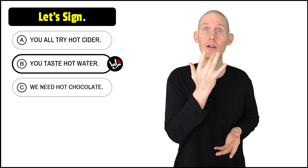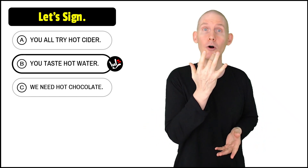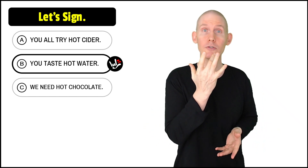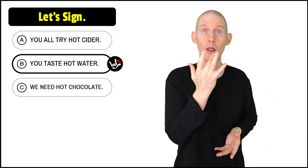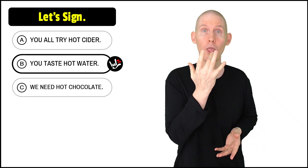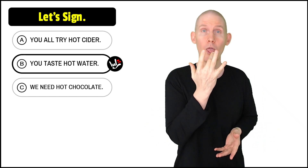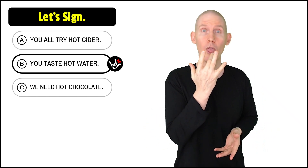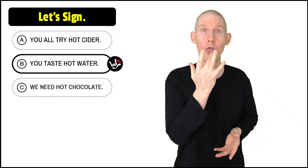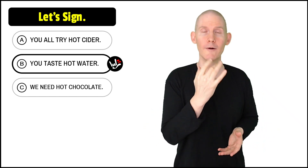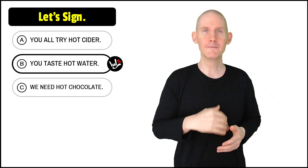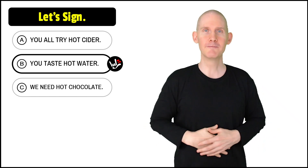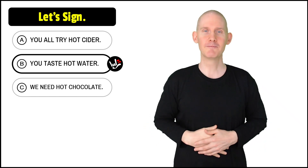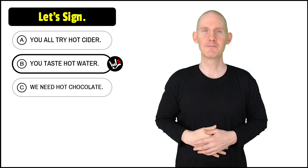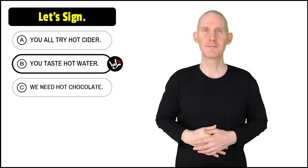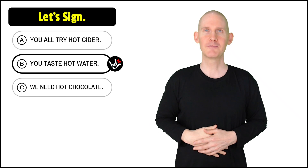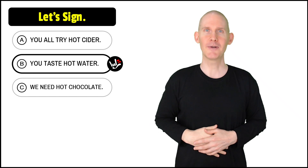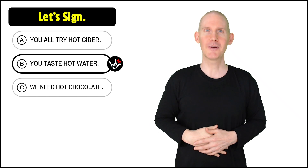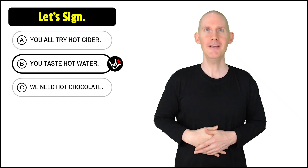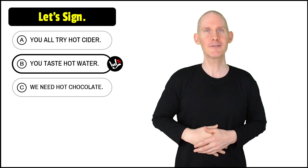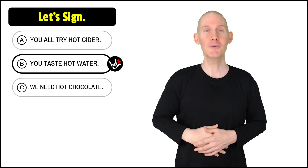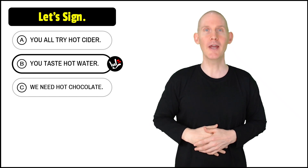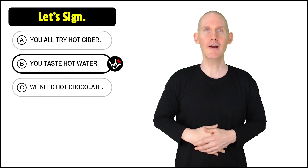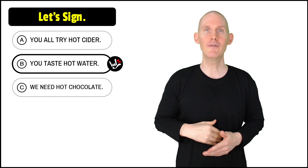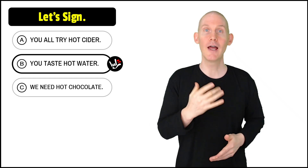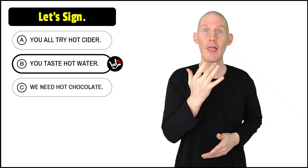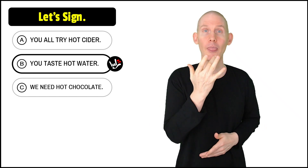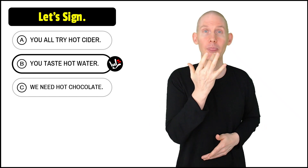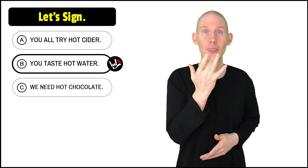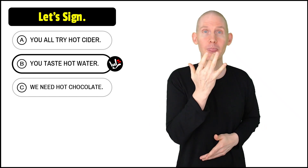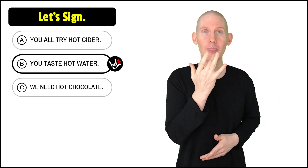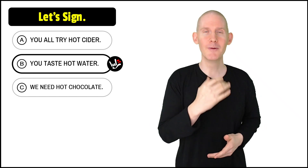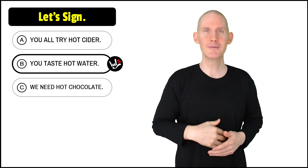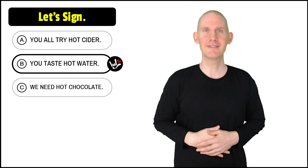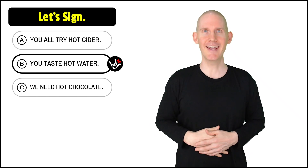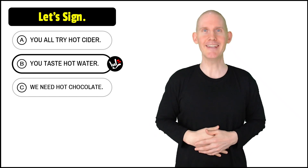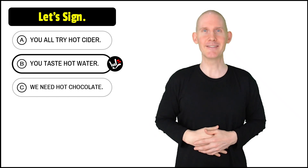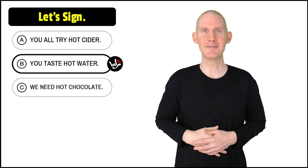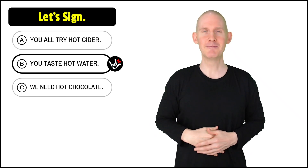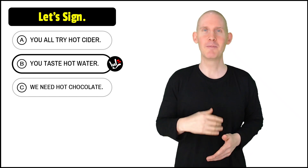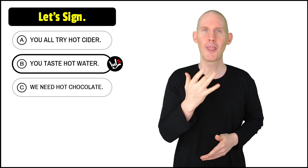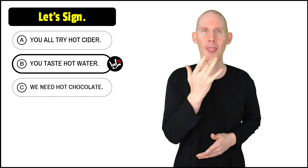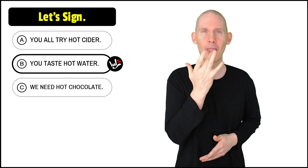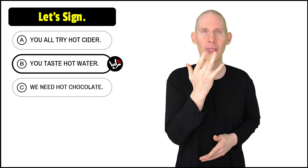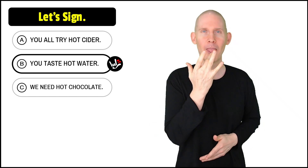close. Okay, so we have taste.